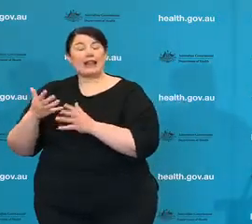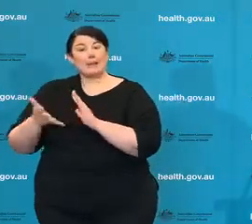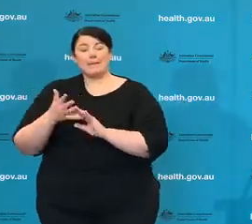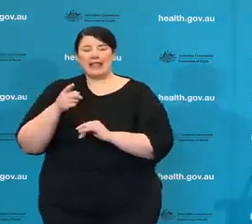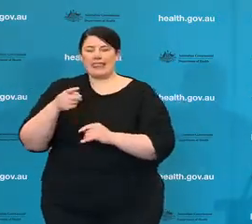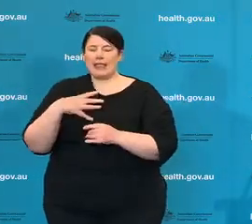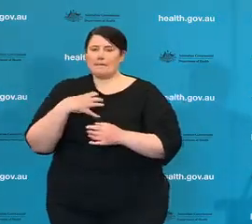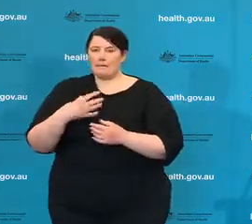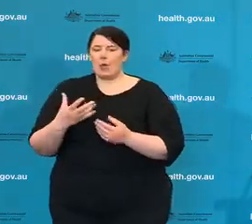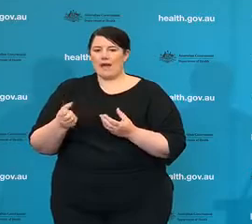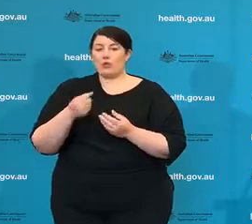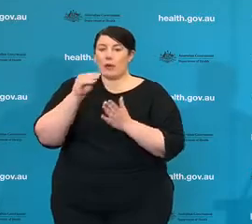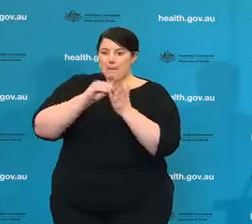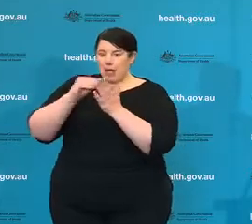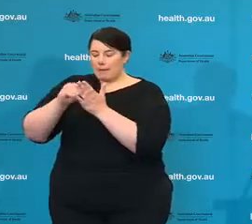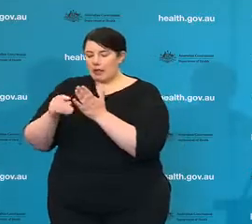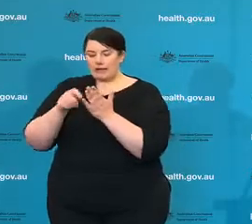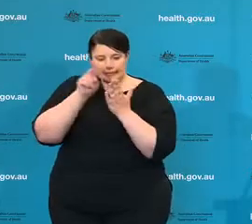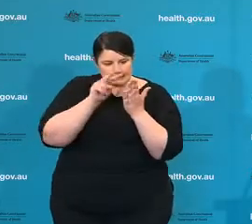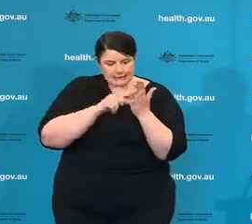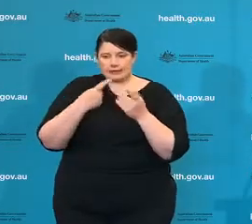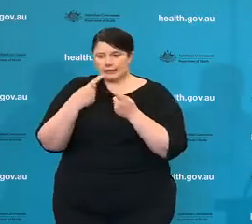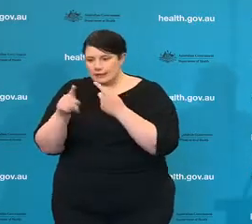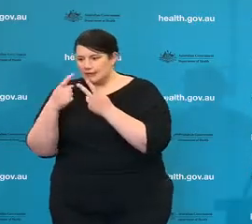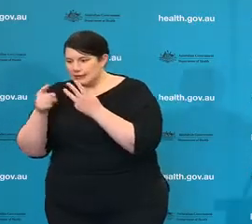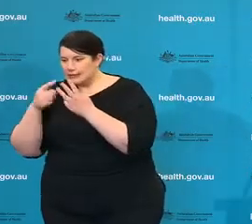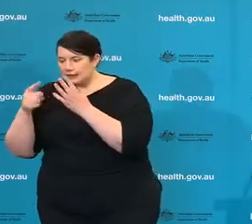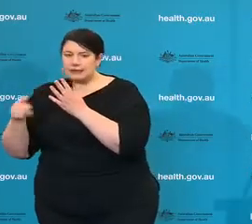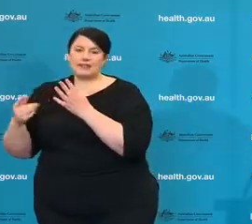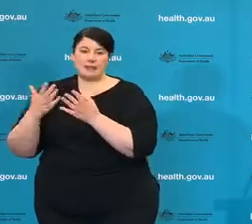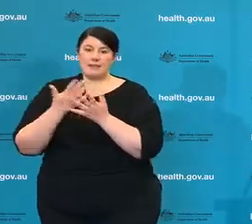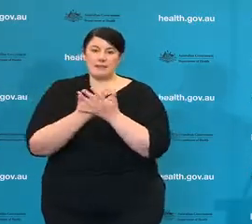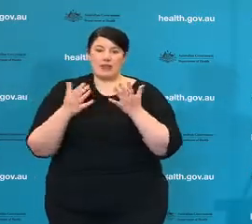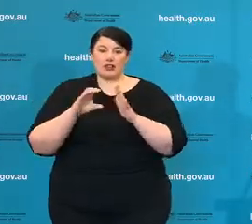state governments in providing exemptions, and there will be many, many groups that ask